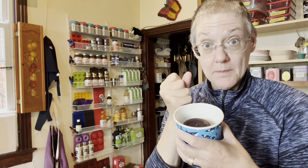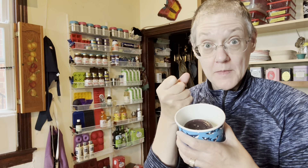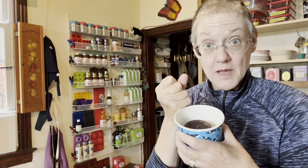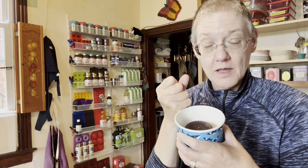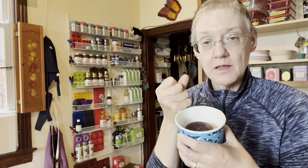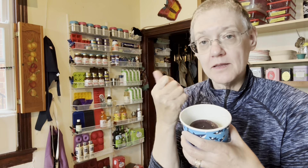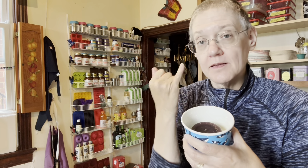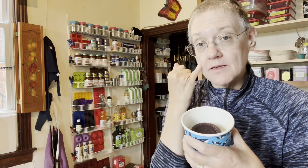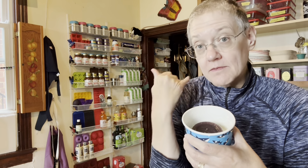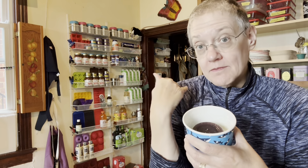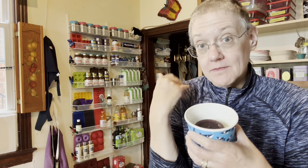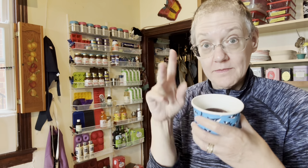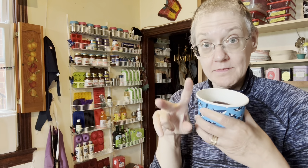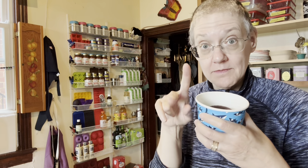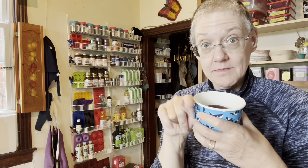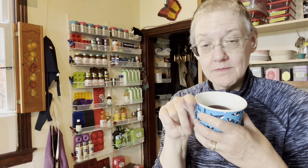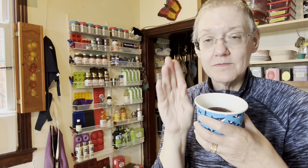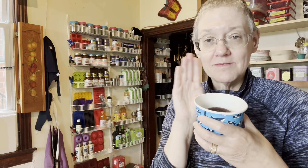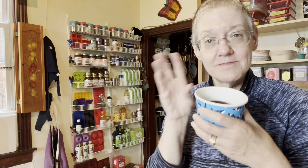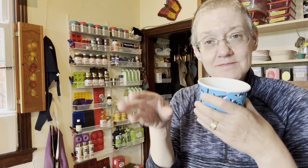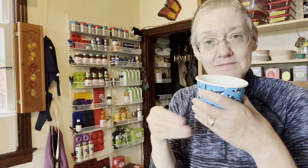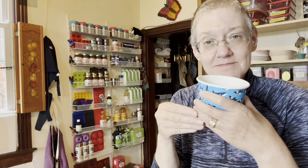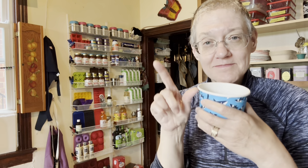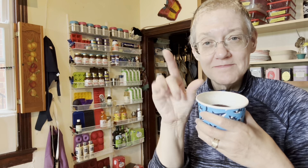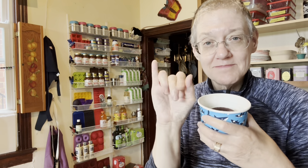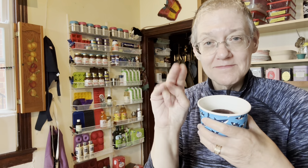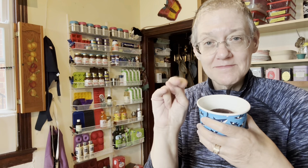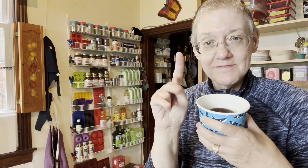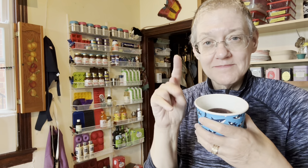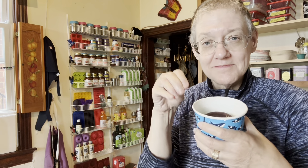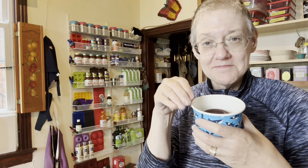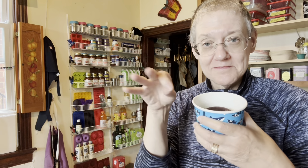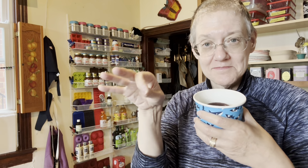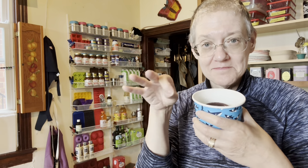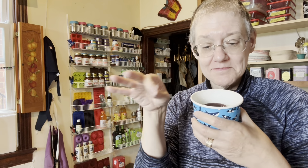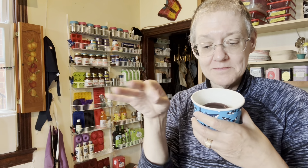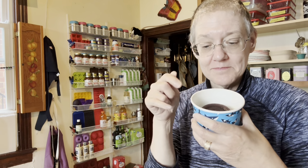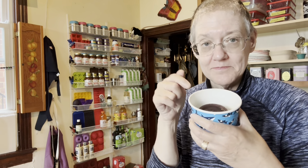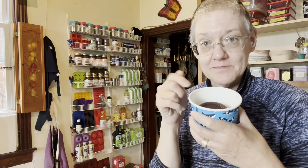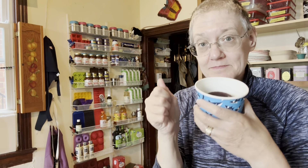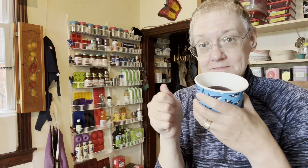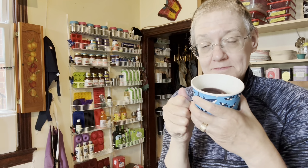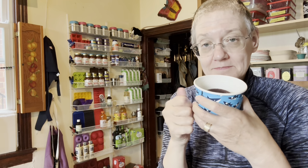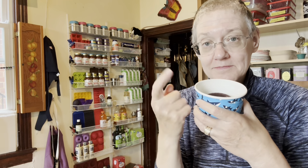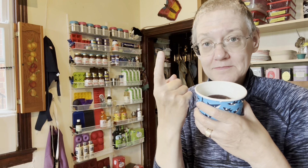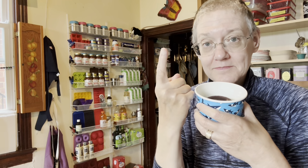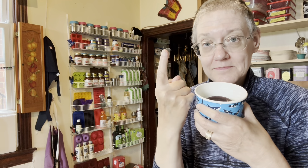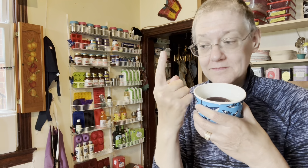Any recipes that I make in these videos, if I have a video of that, the link will be in the description.